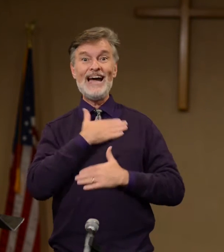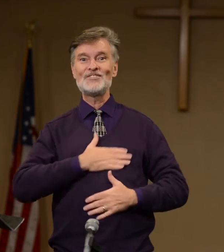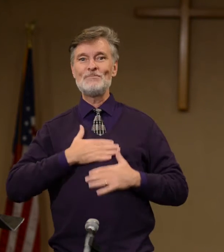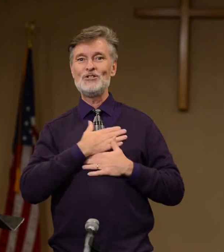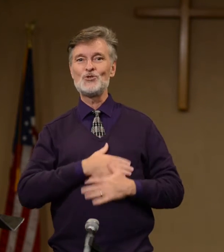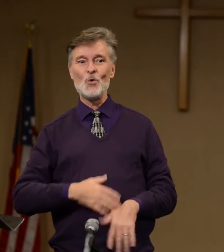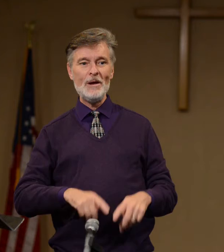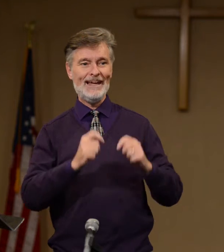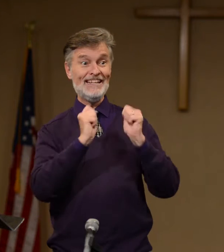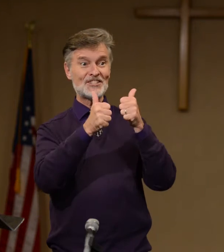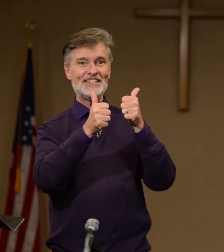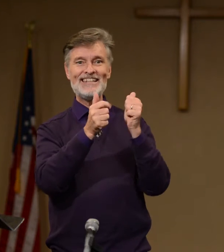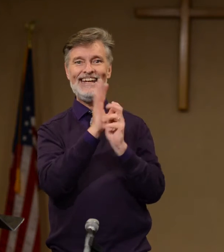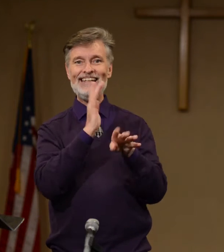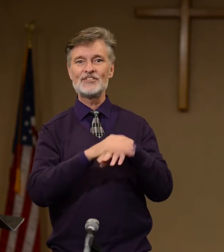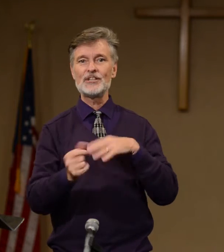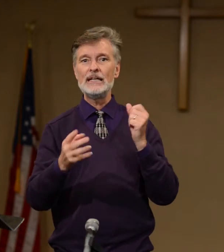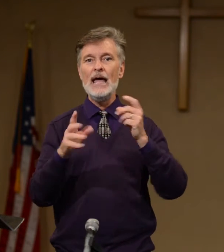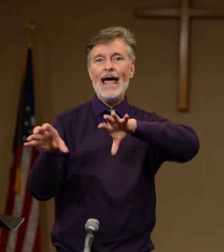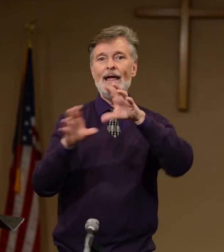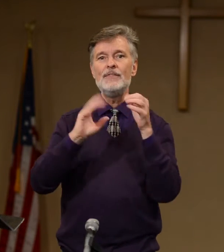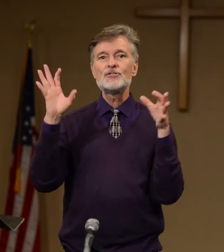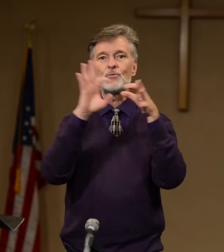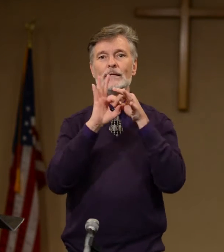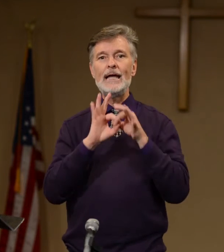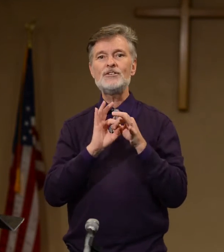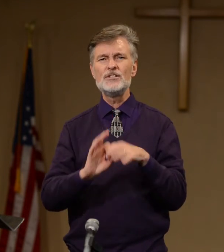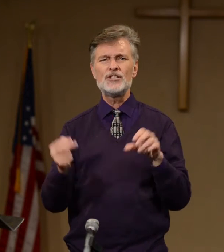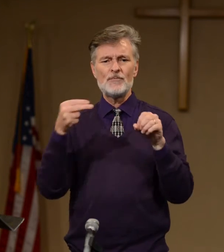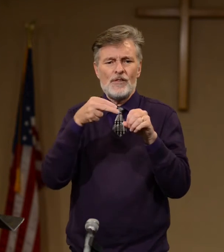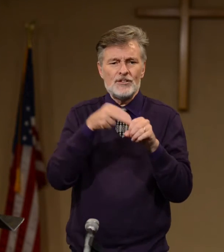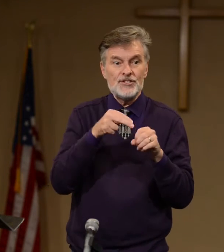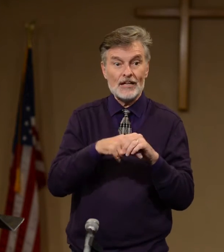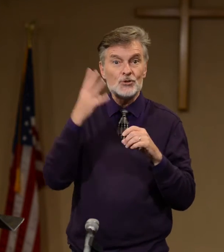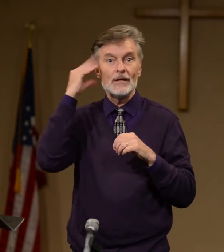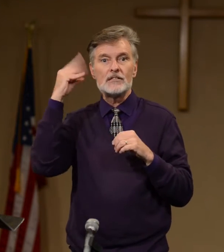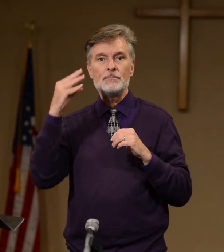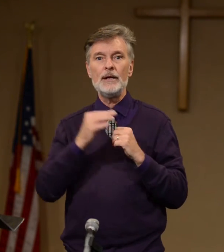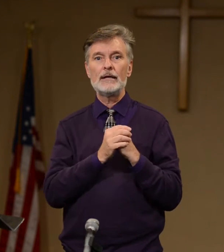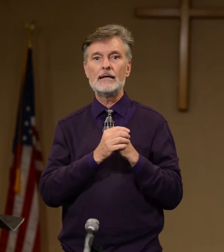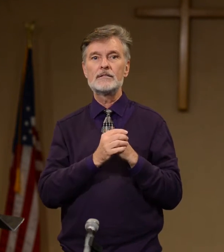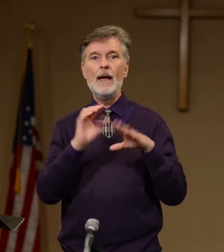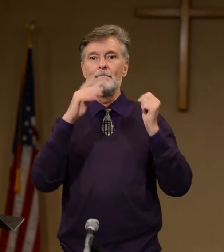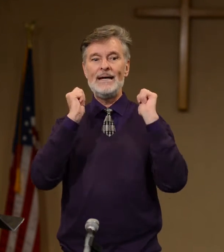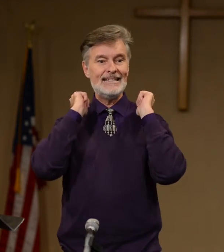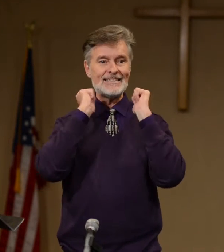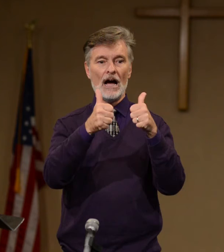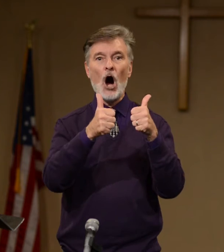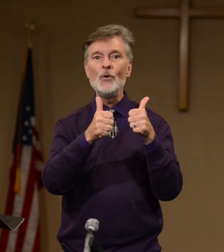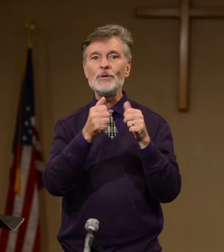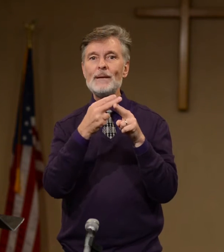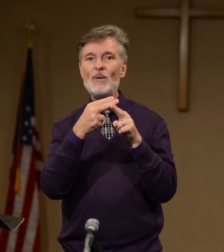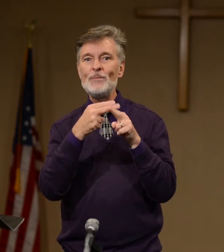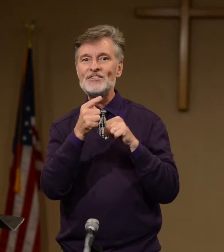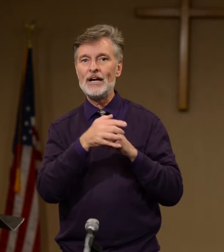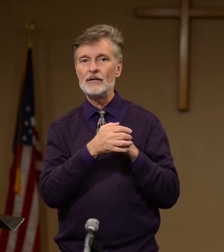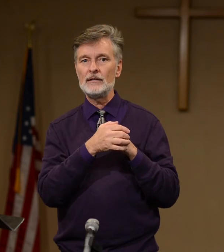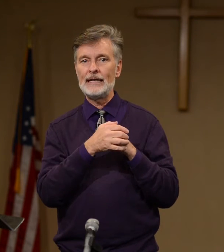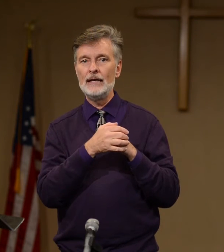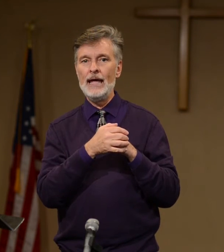some enjoyment instantaneously in this relationship for this sexual experience, but it's only momentarily. and